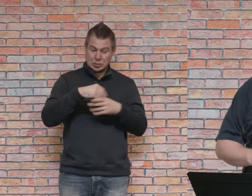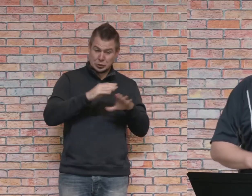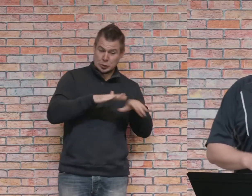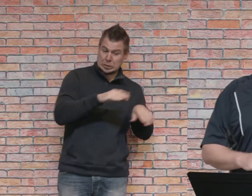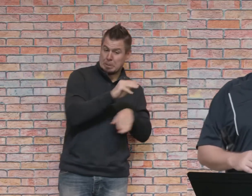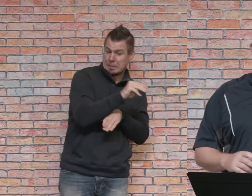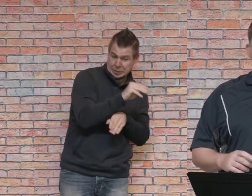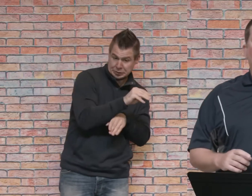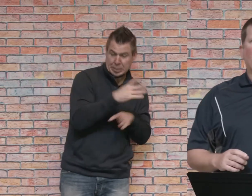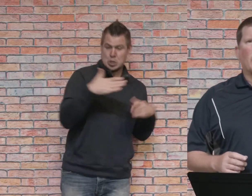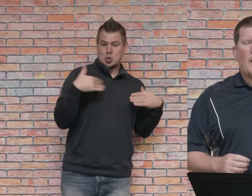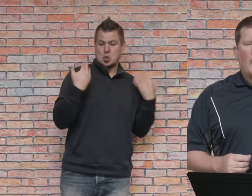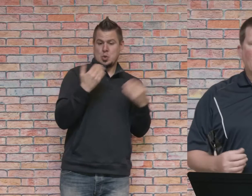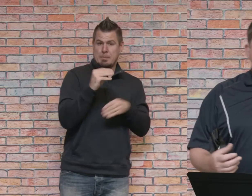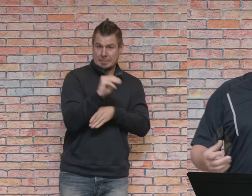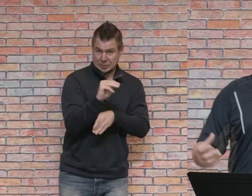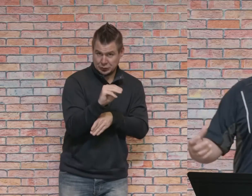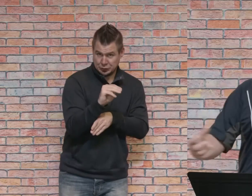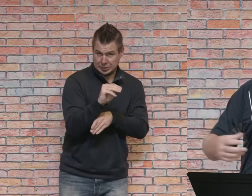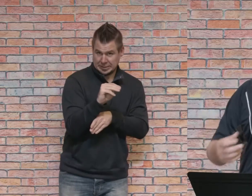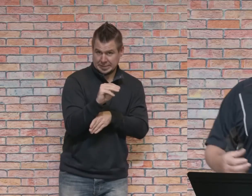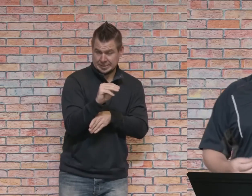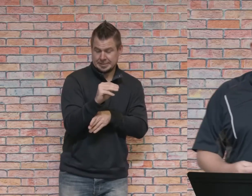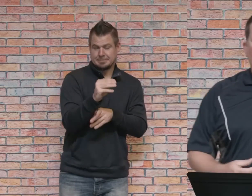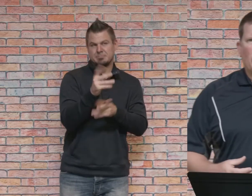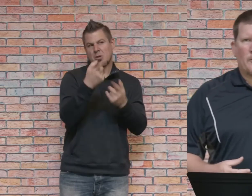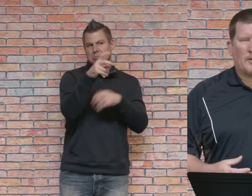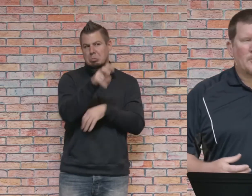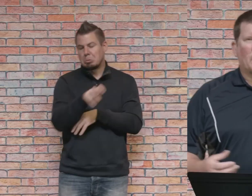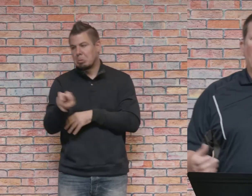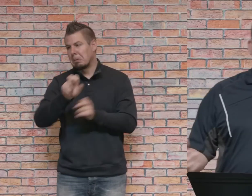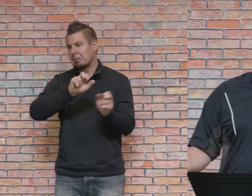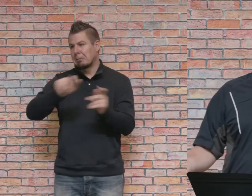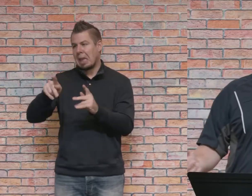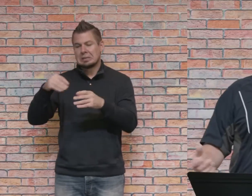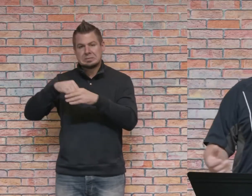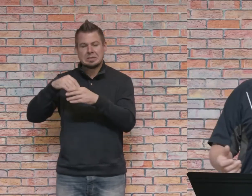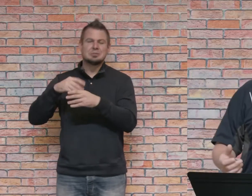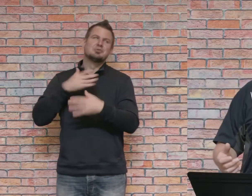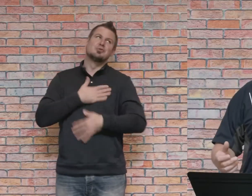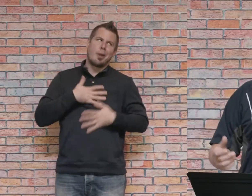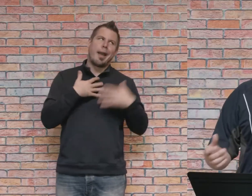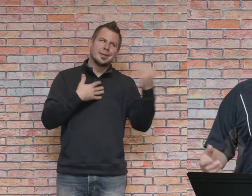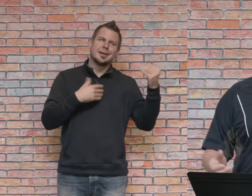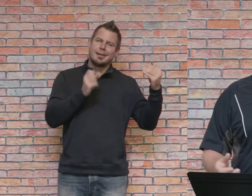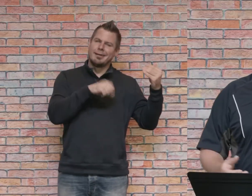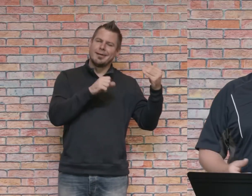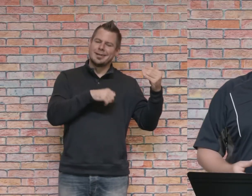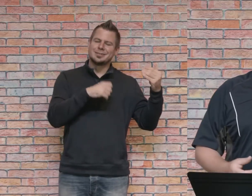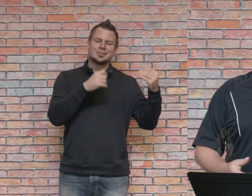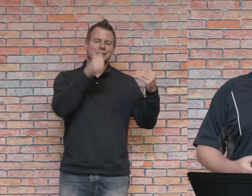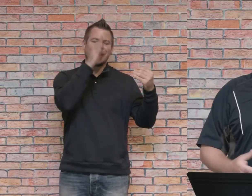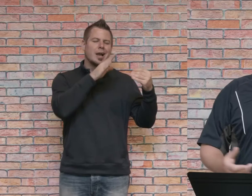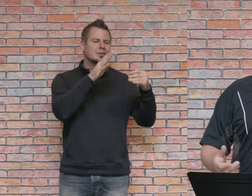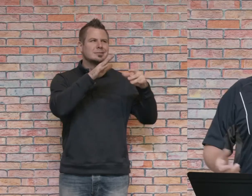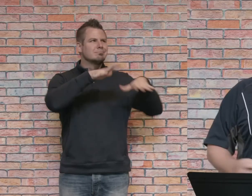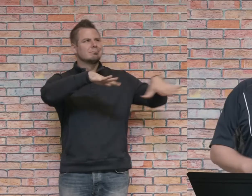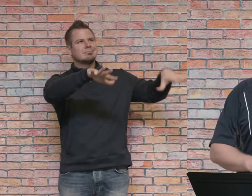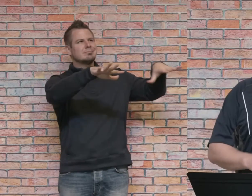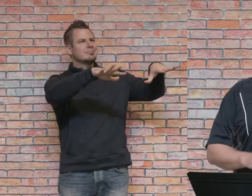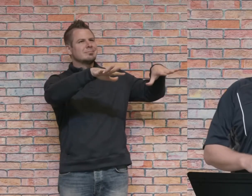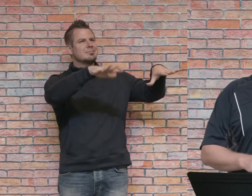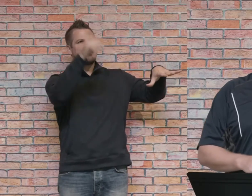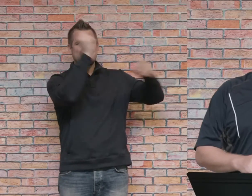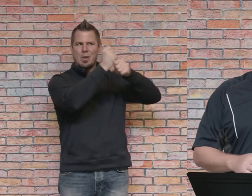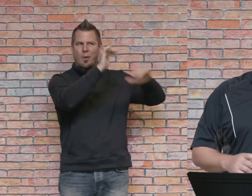ministry, of our youth ministry. As we come back inside, as we've been enjoying the outside and God's creation, as we come back inside, we're